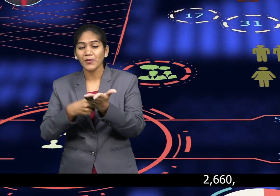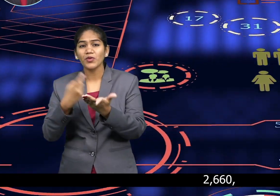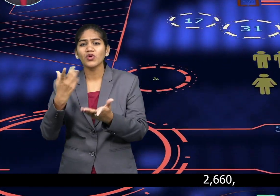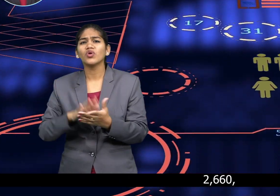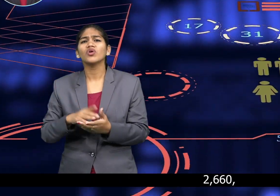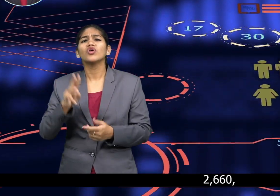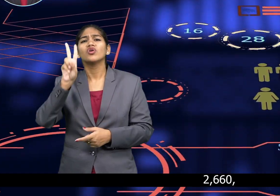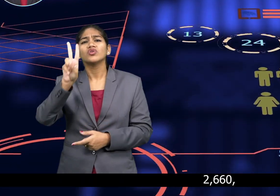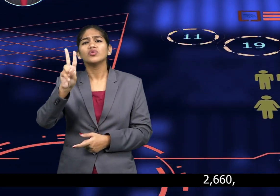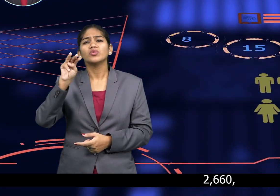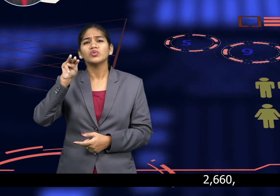2,660.